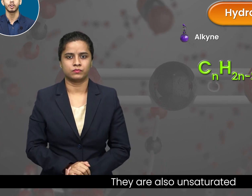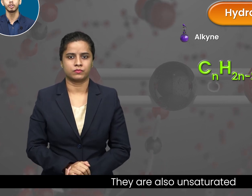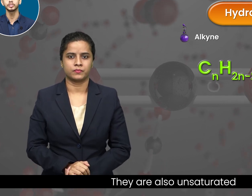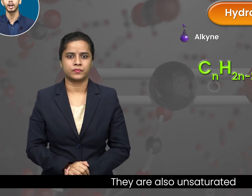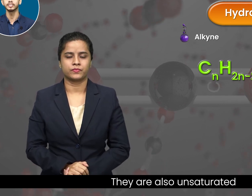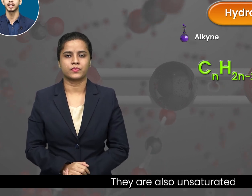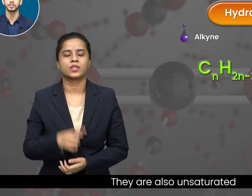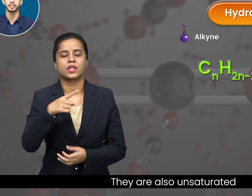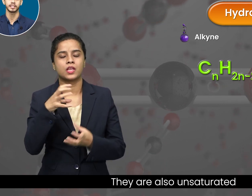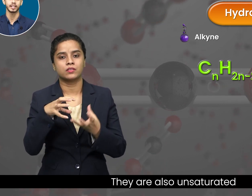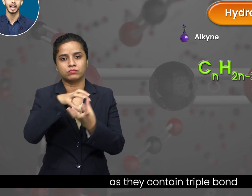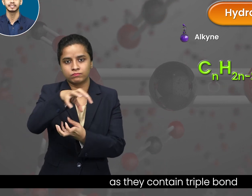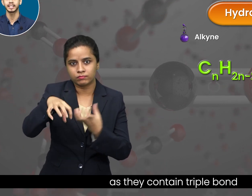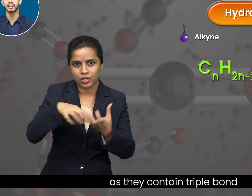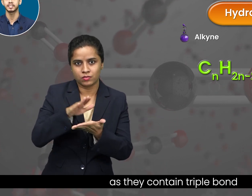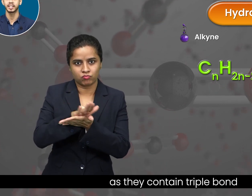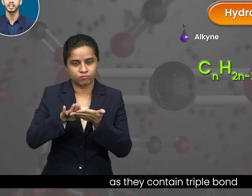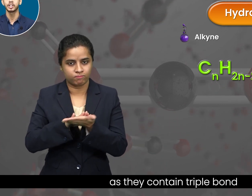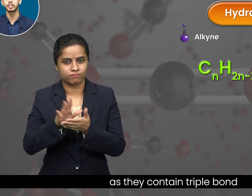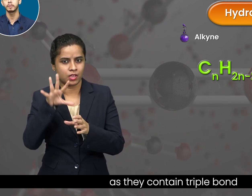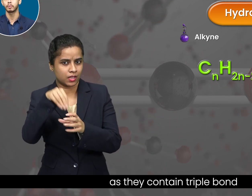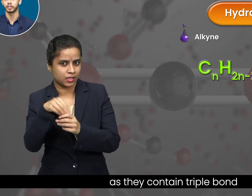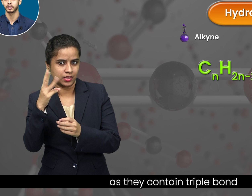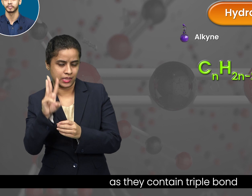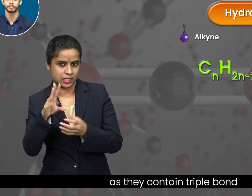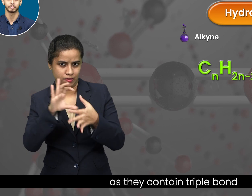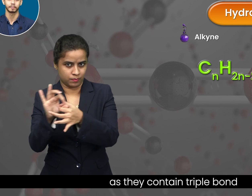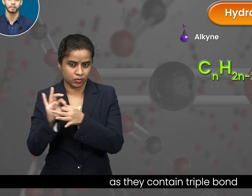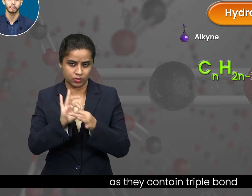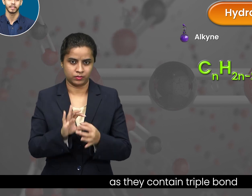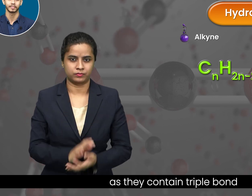They are also unsaturated as they contain triple bond